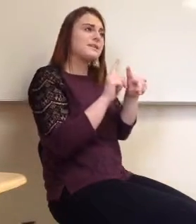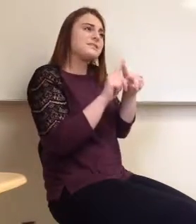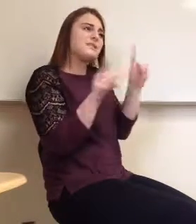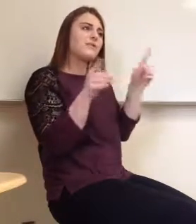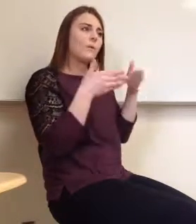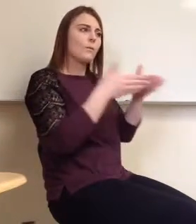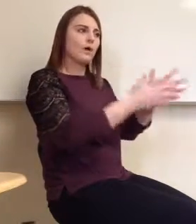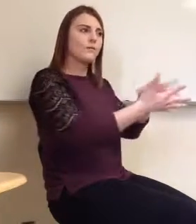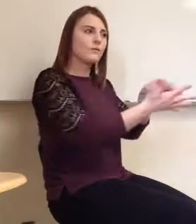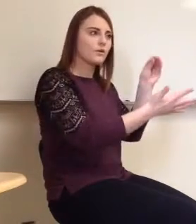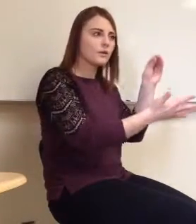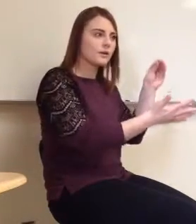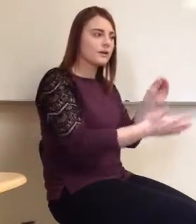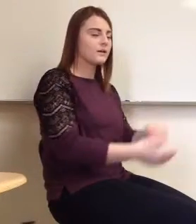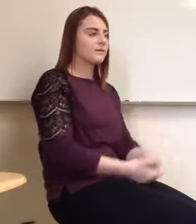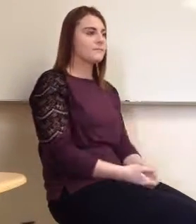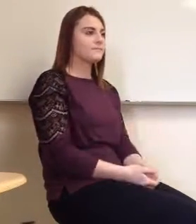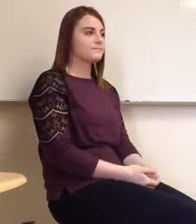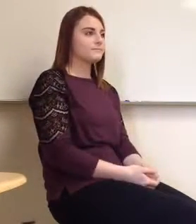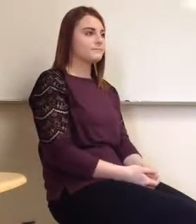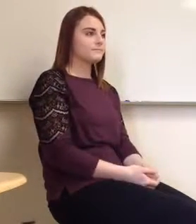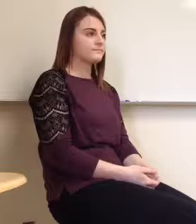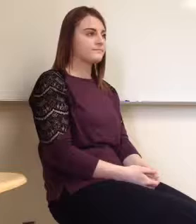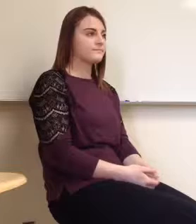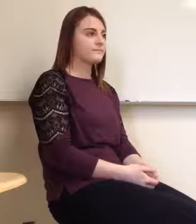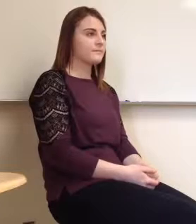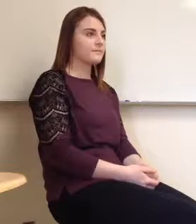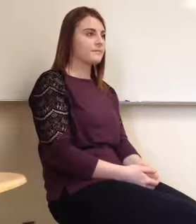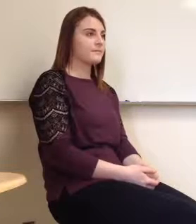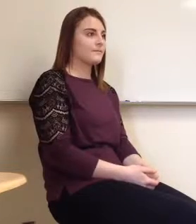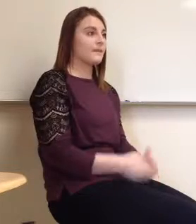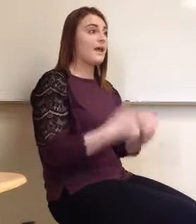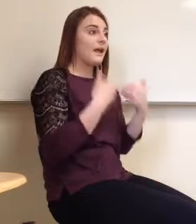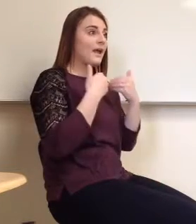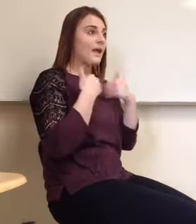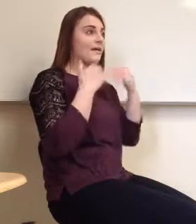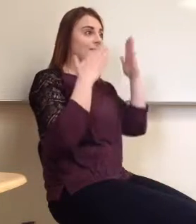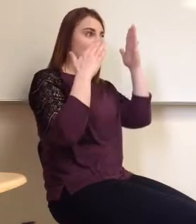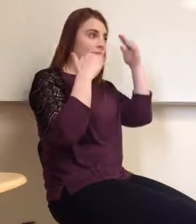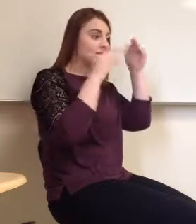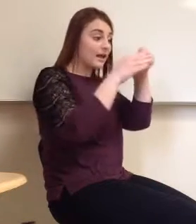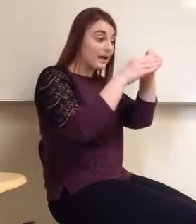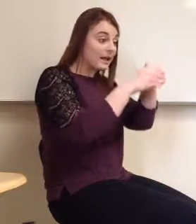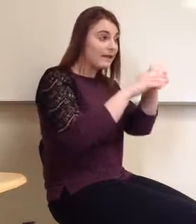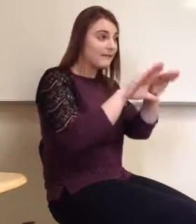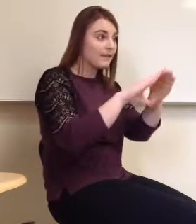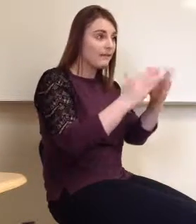classroom, and they lived up to the expectations outside the classroom.